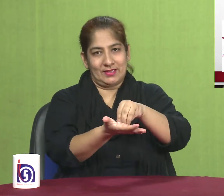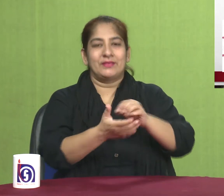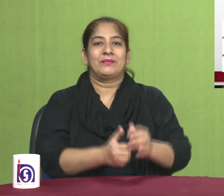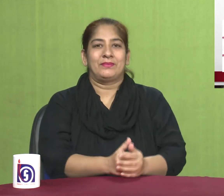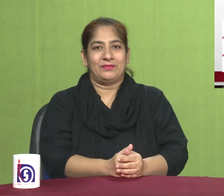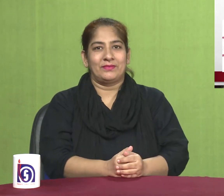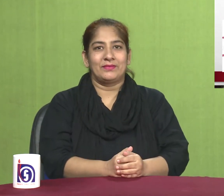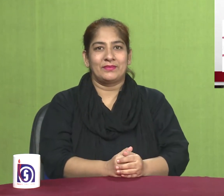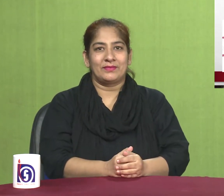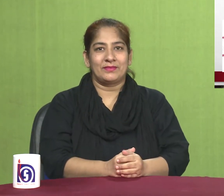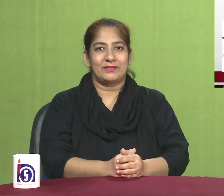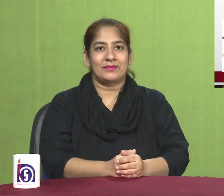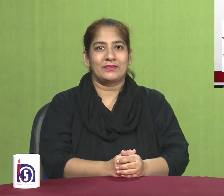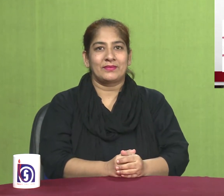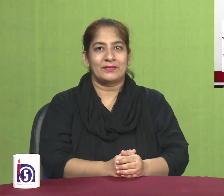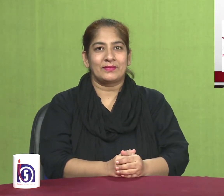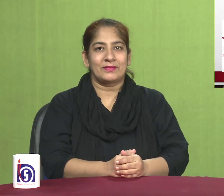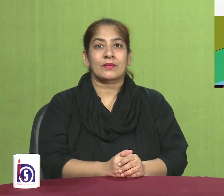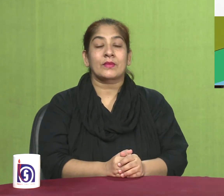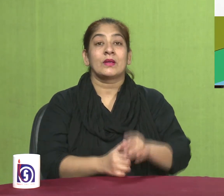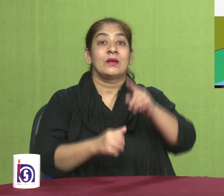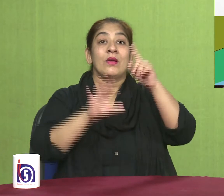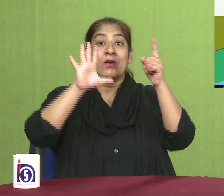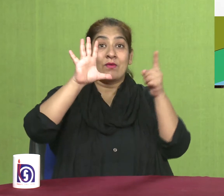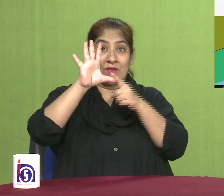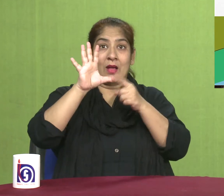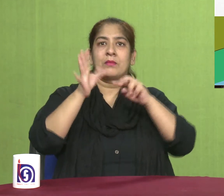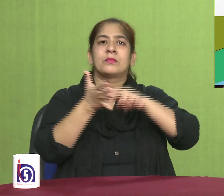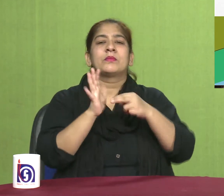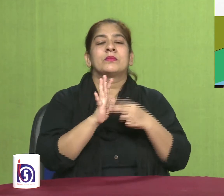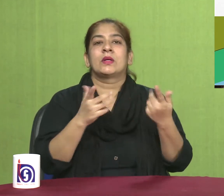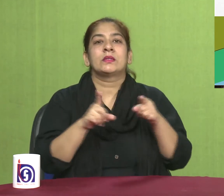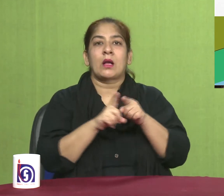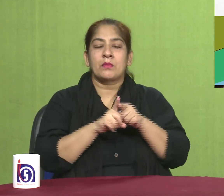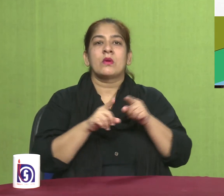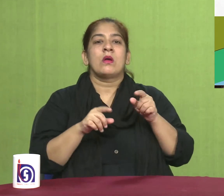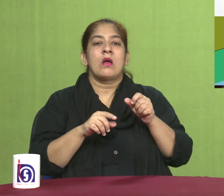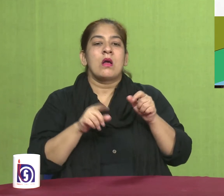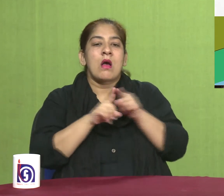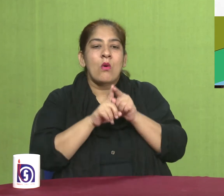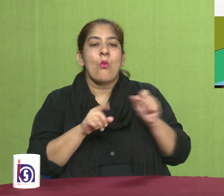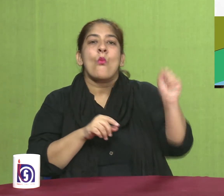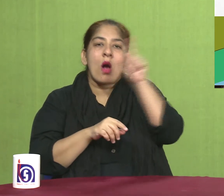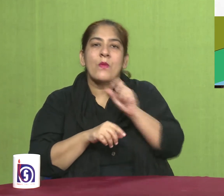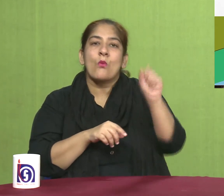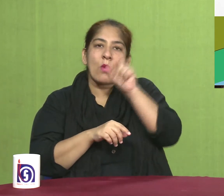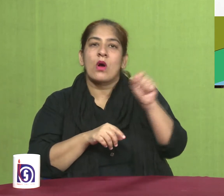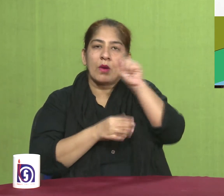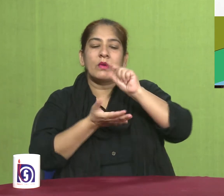as customer's advances. Fifth point is the installment